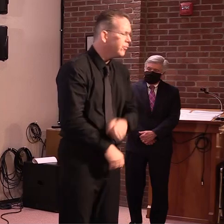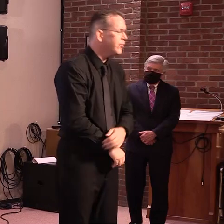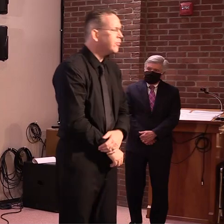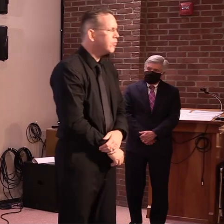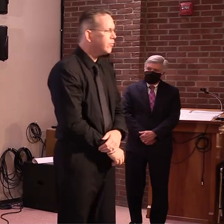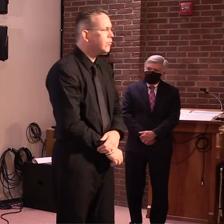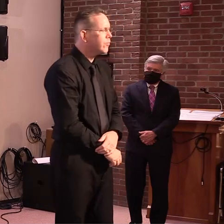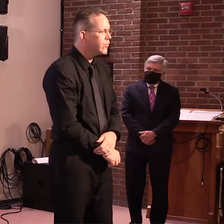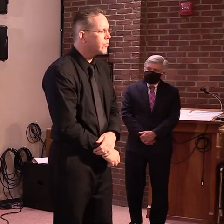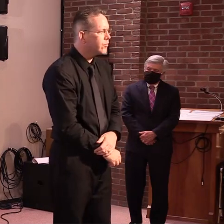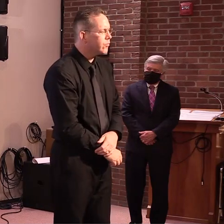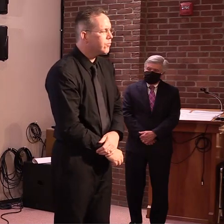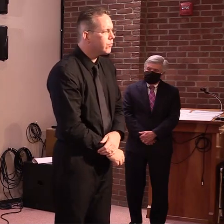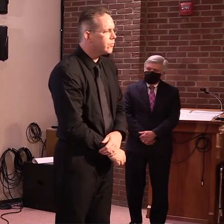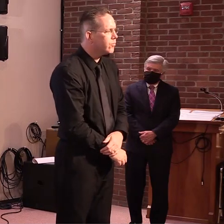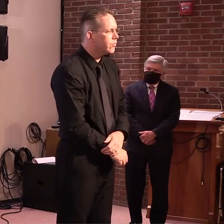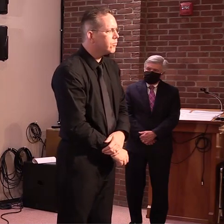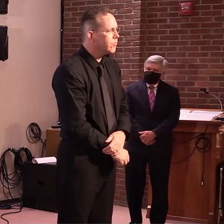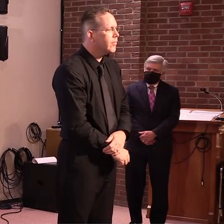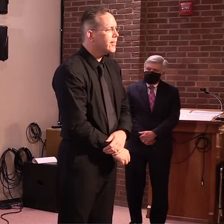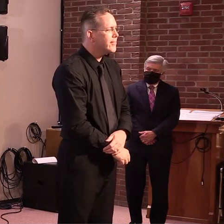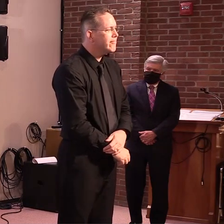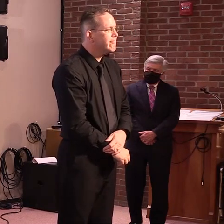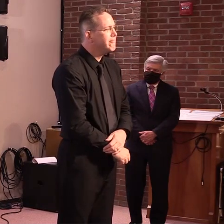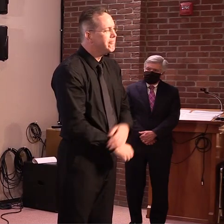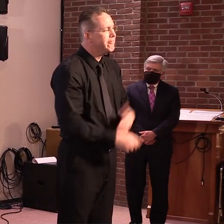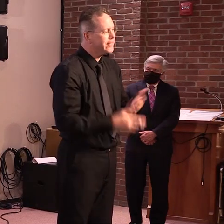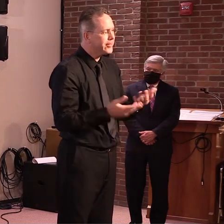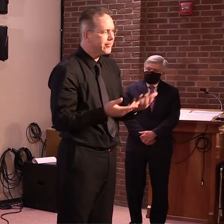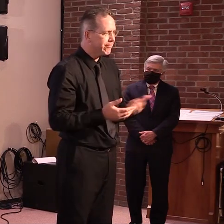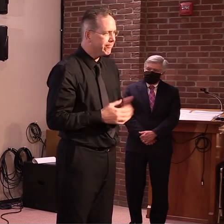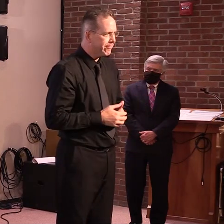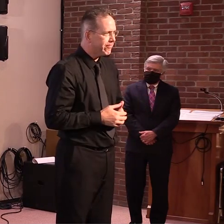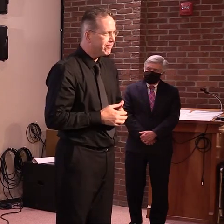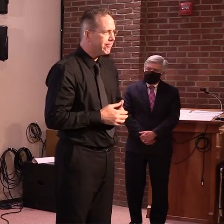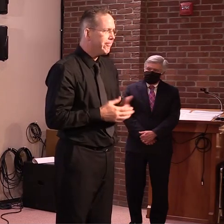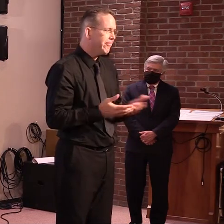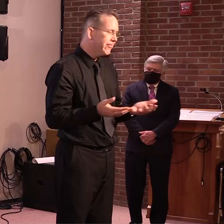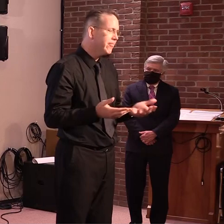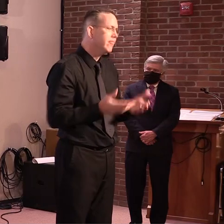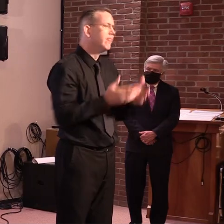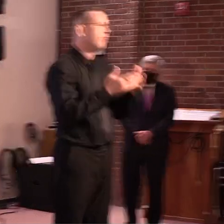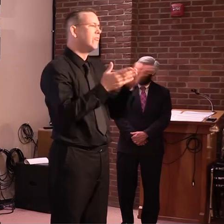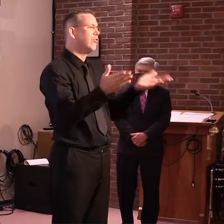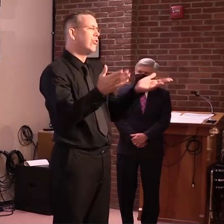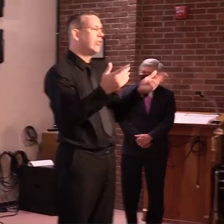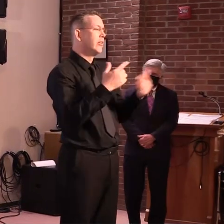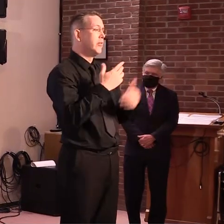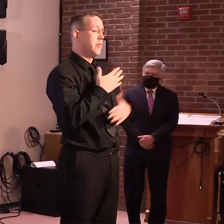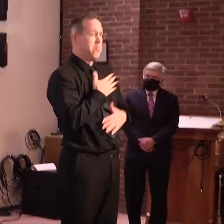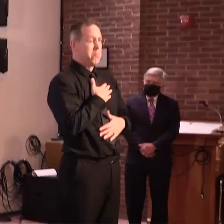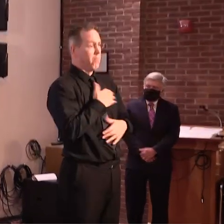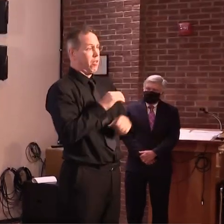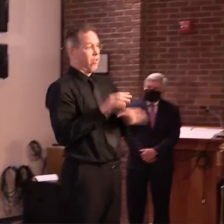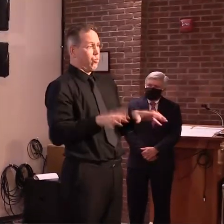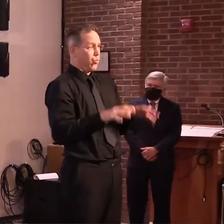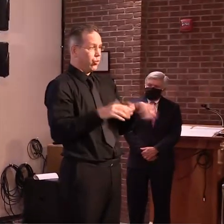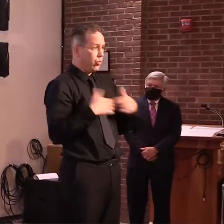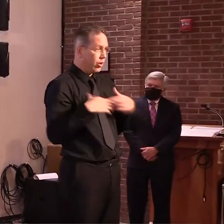I think public health, one of its prime foundations it stands on is education and